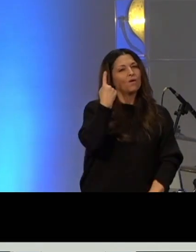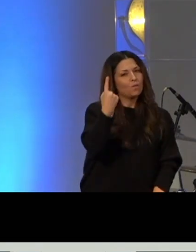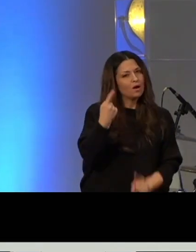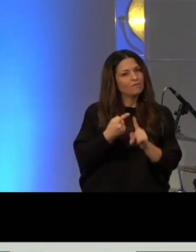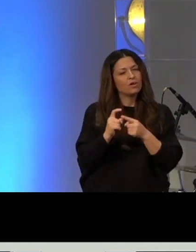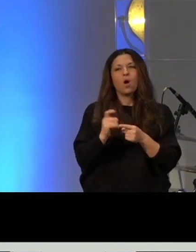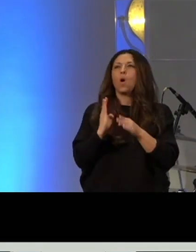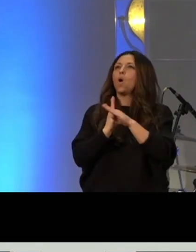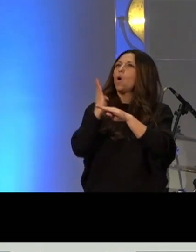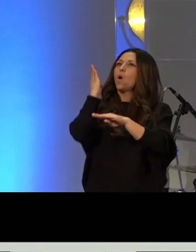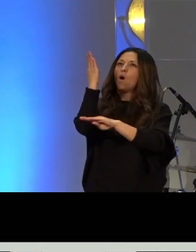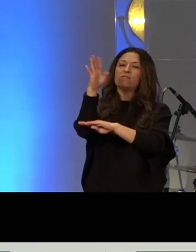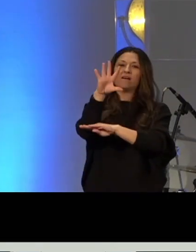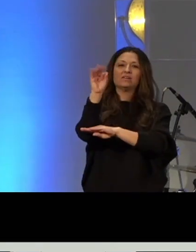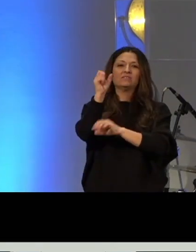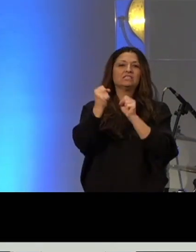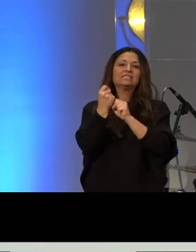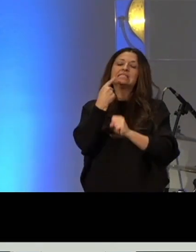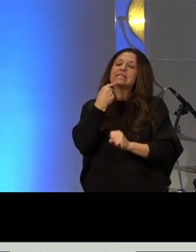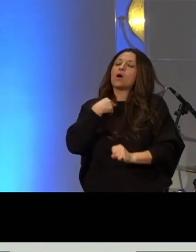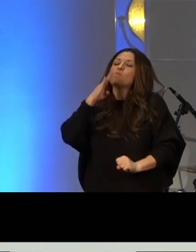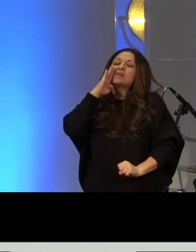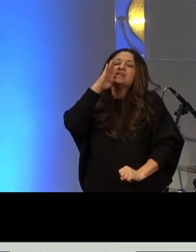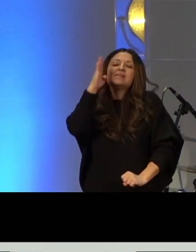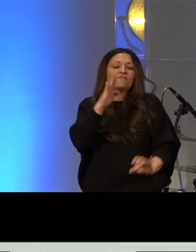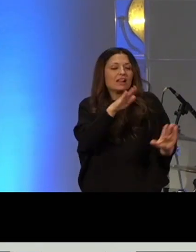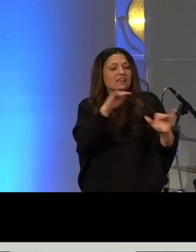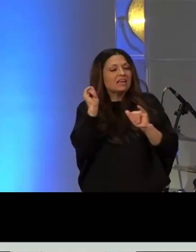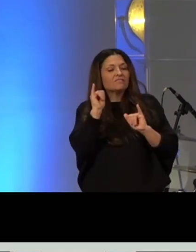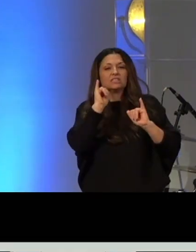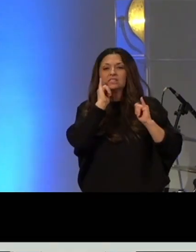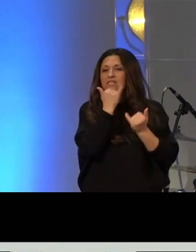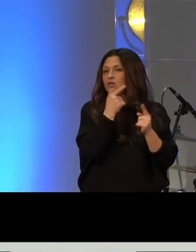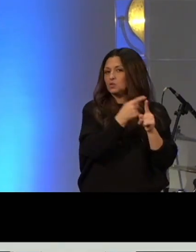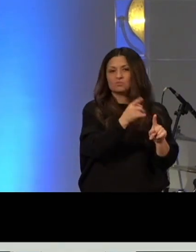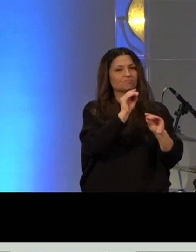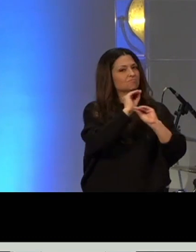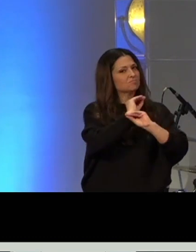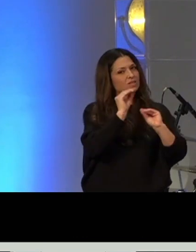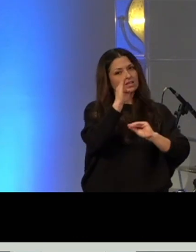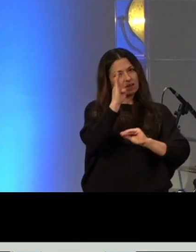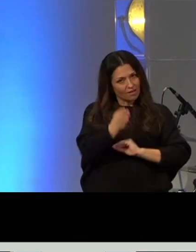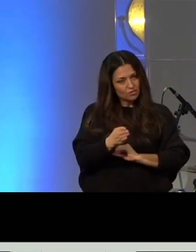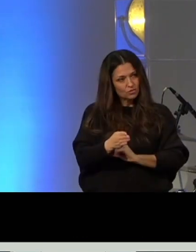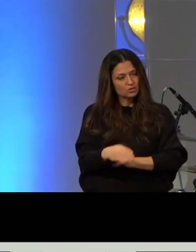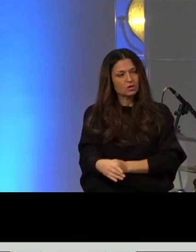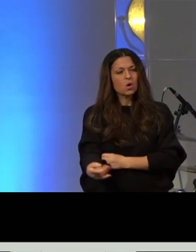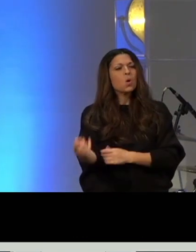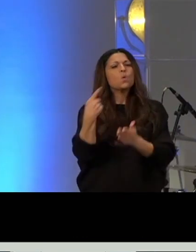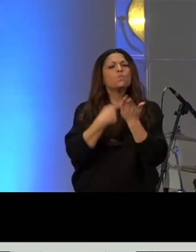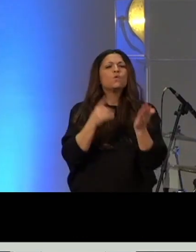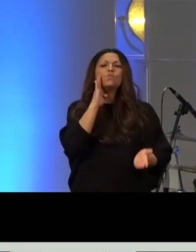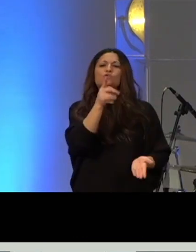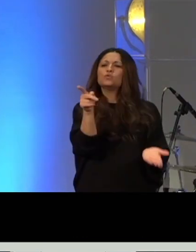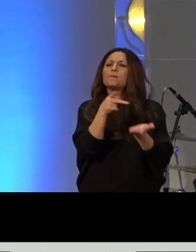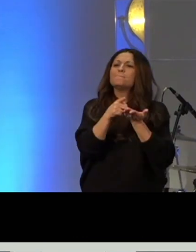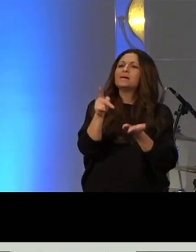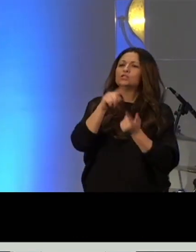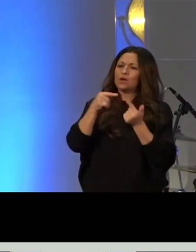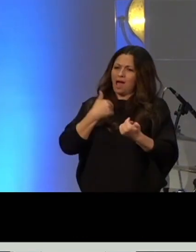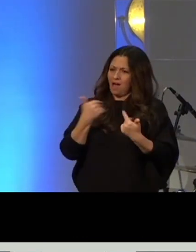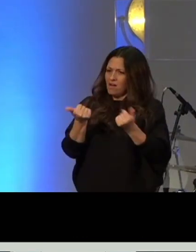50 years says, I'm never leaving. I will never desert you, nor will I ever forsake you. What would you pay to have a